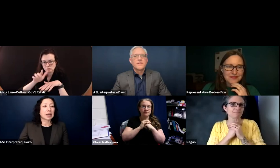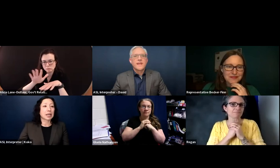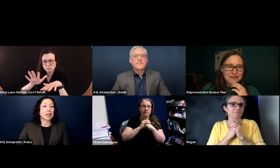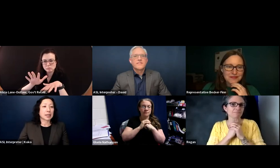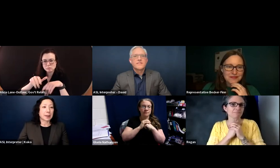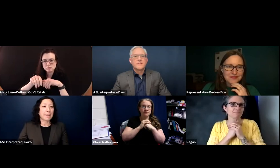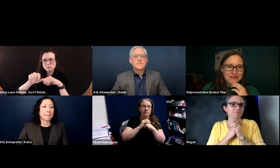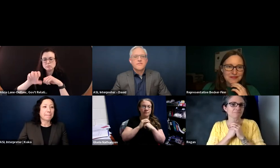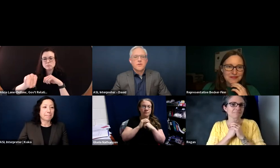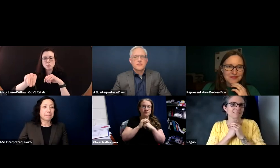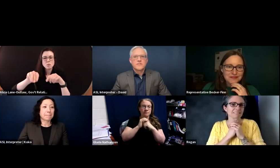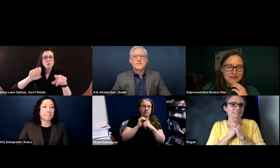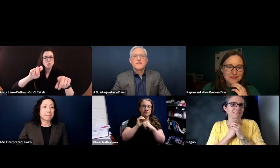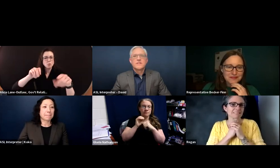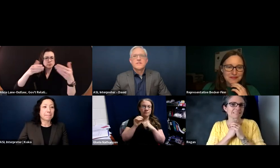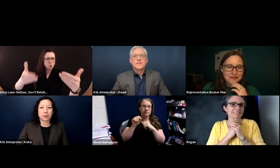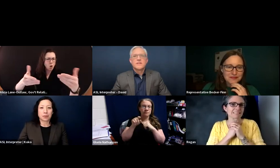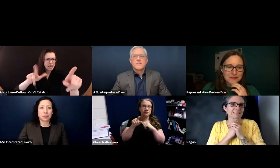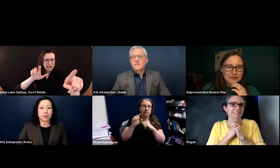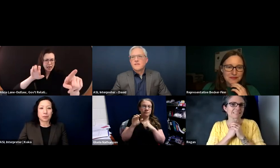Let's go to Les first.